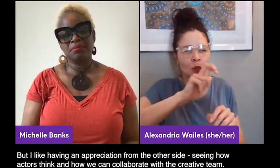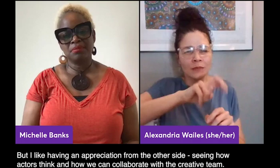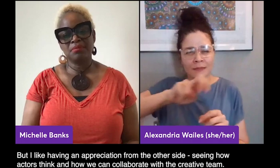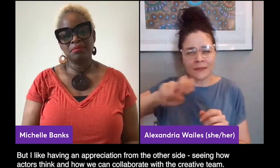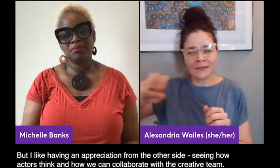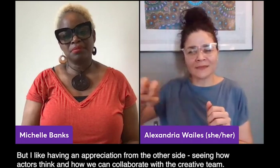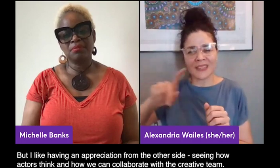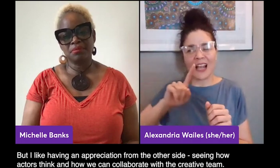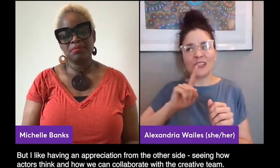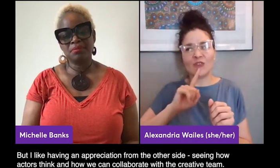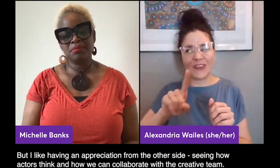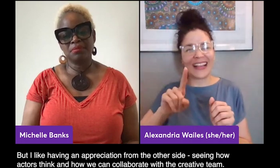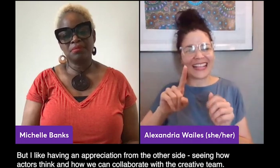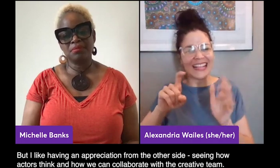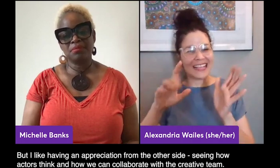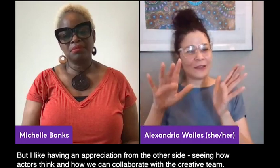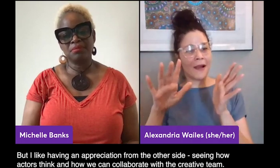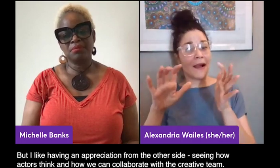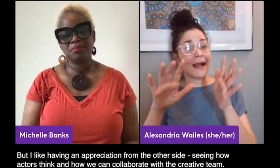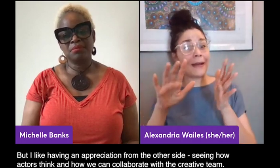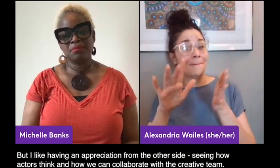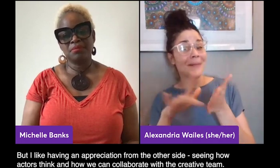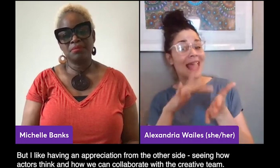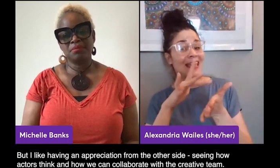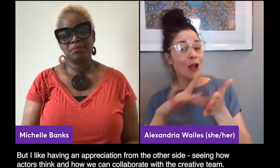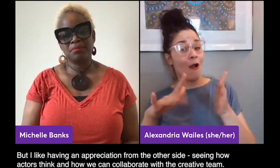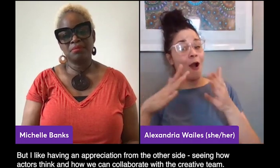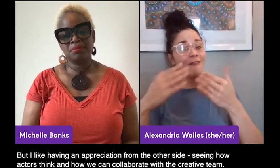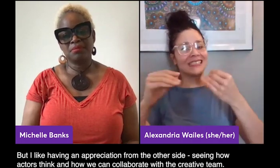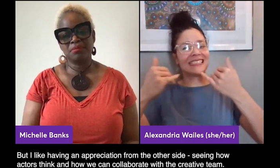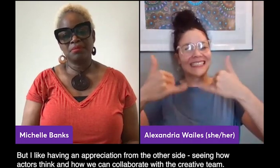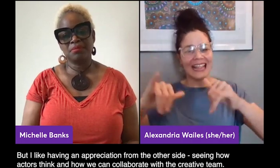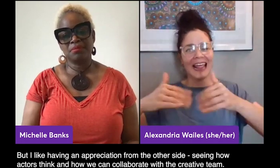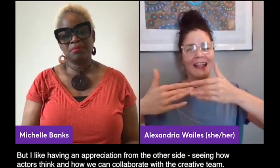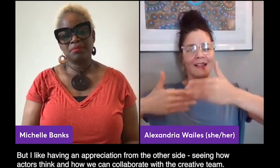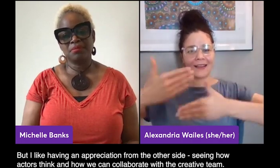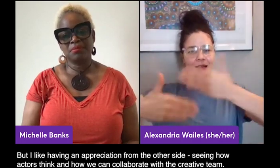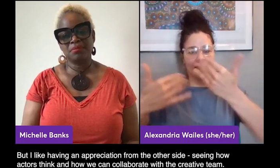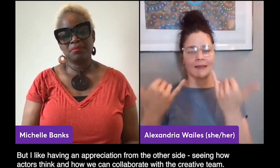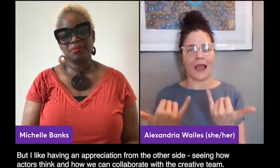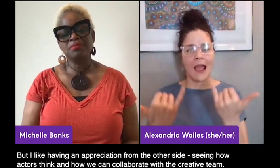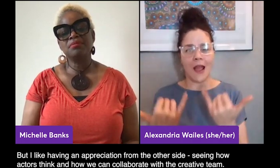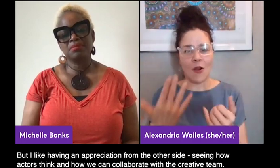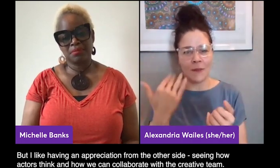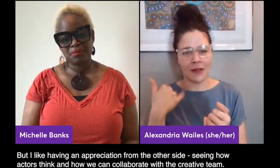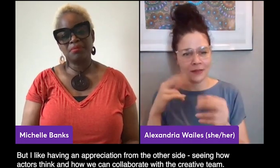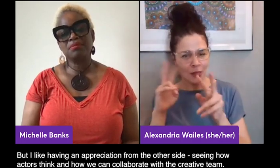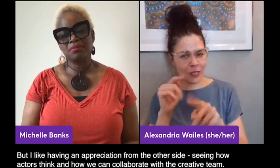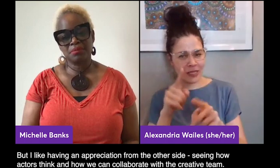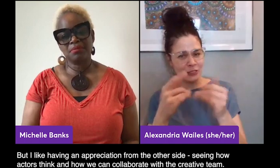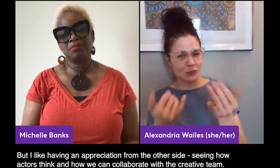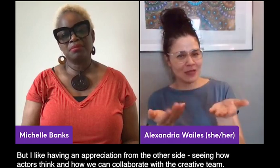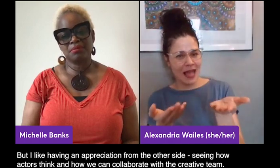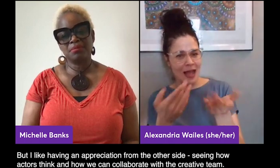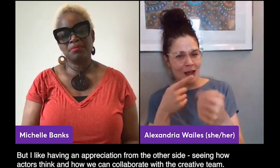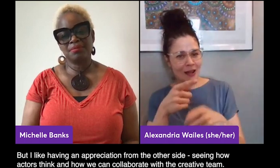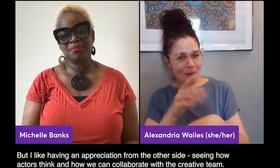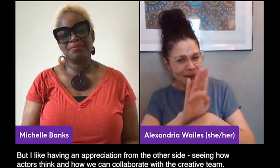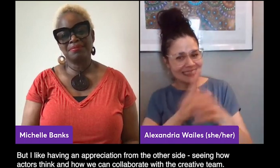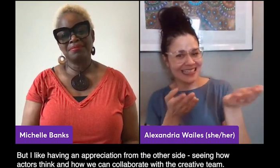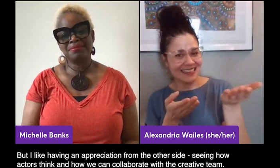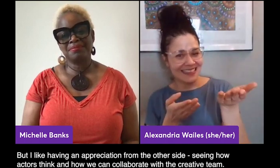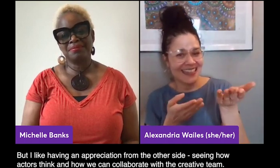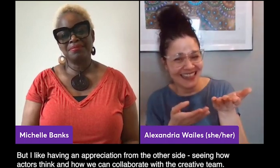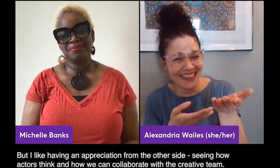new experiences. I think it pays off. Even now, because look at